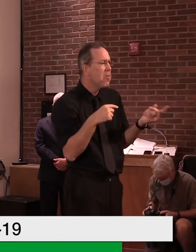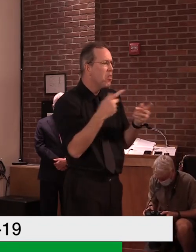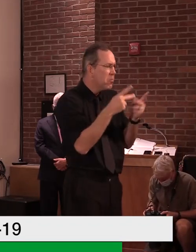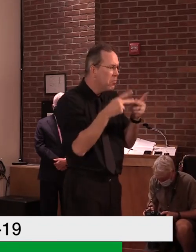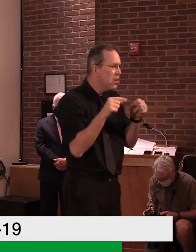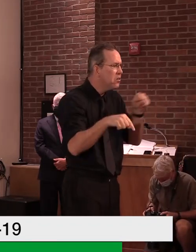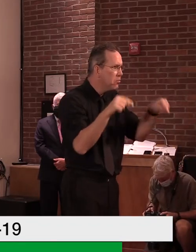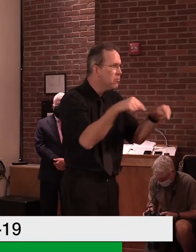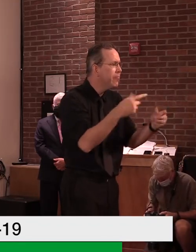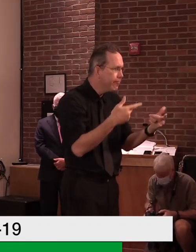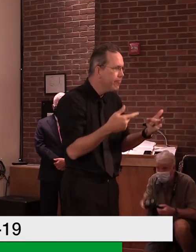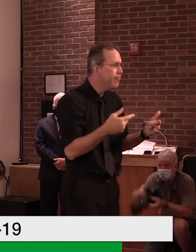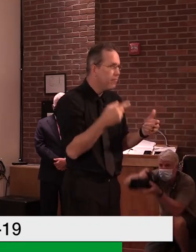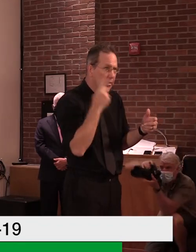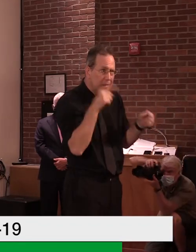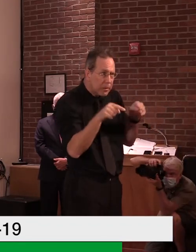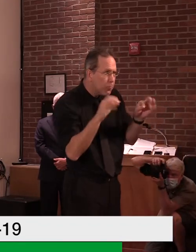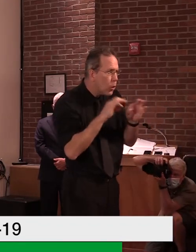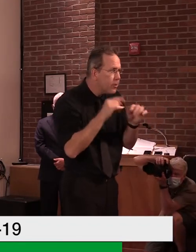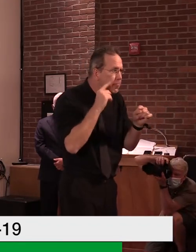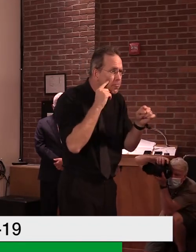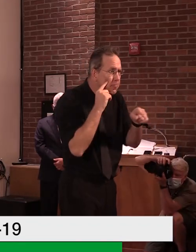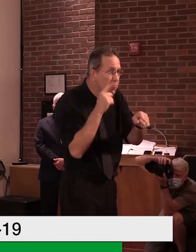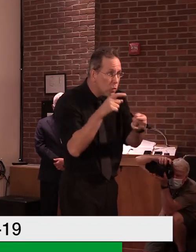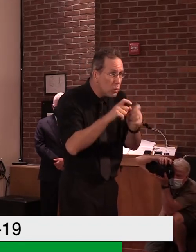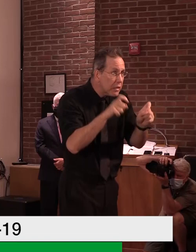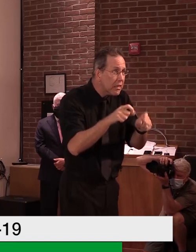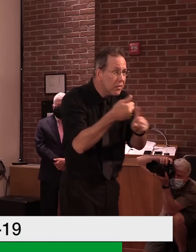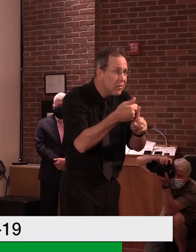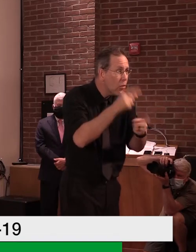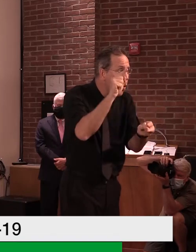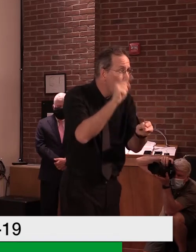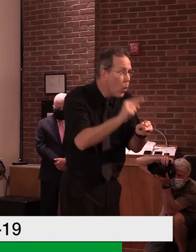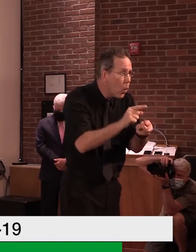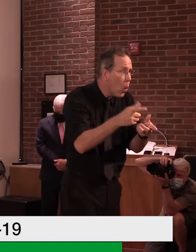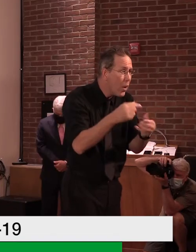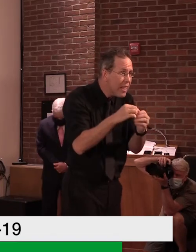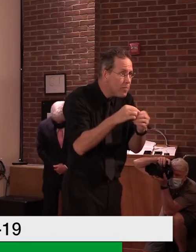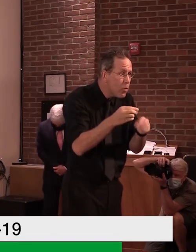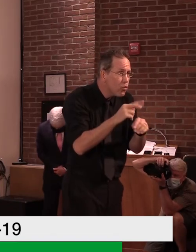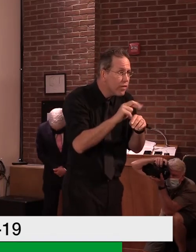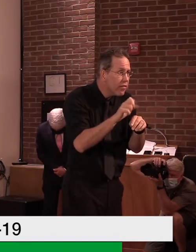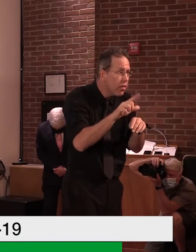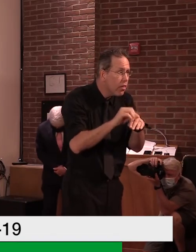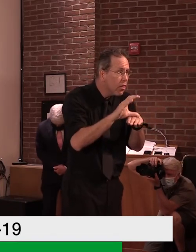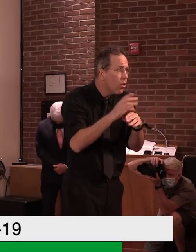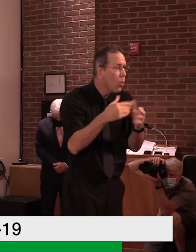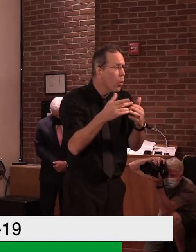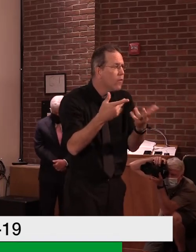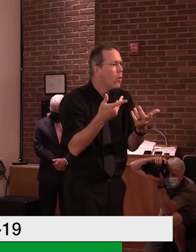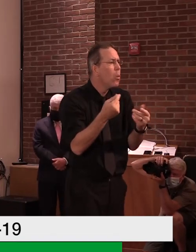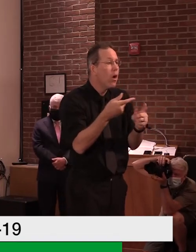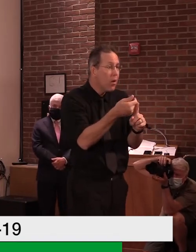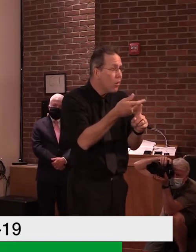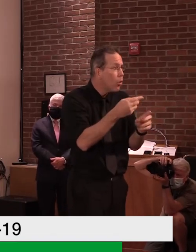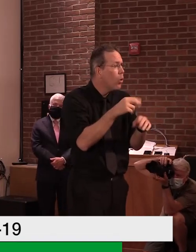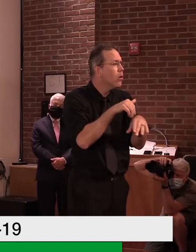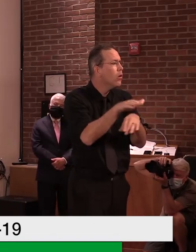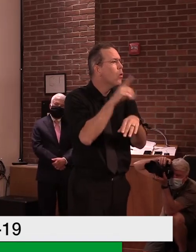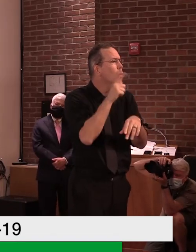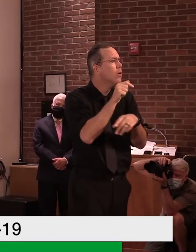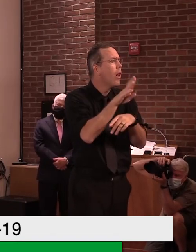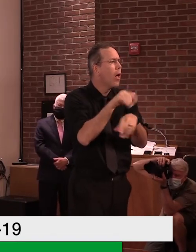needing testing, but also providing the testing and have the laboratories to make sure that we